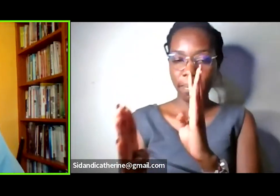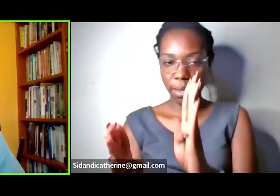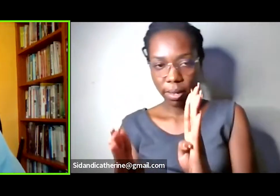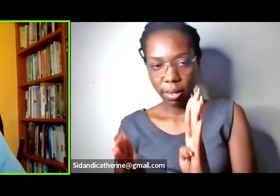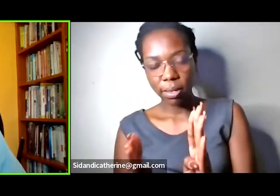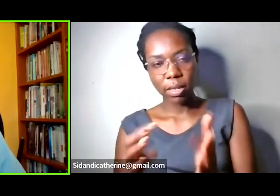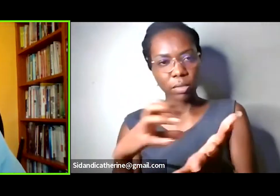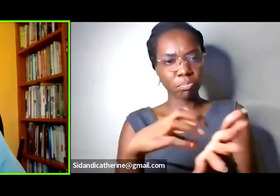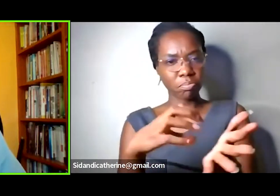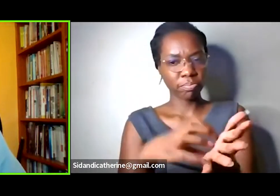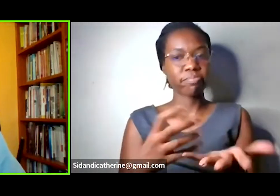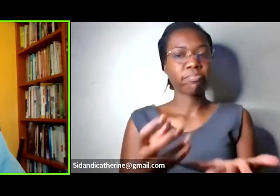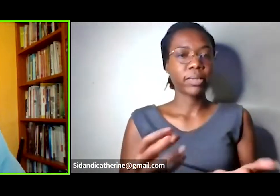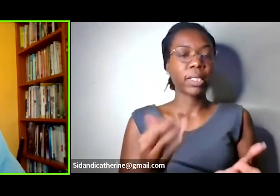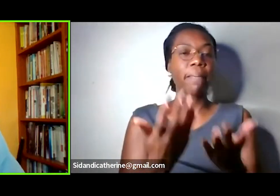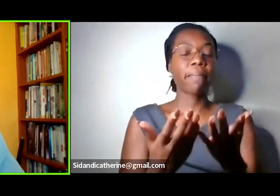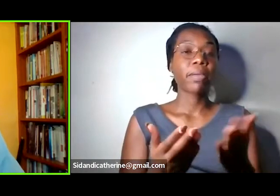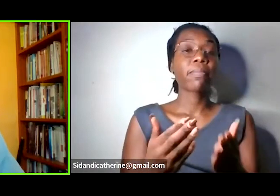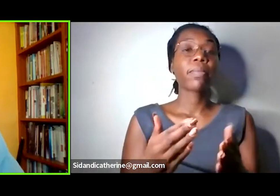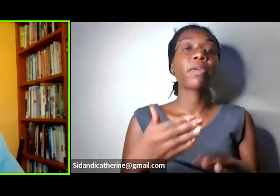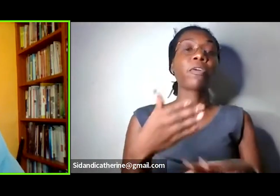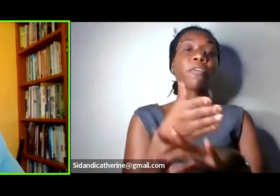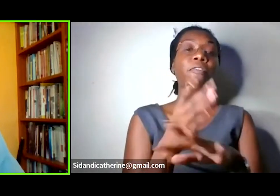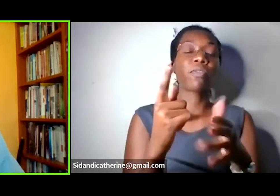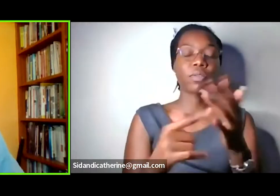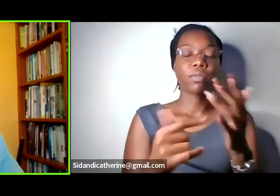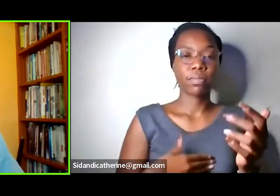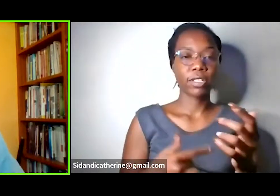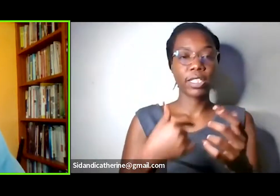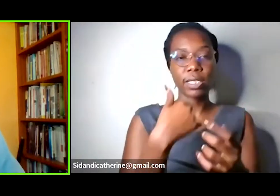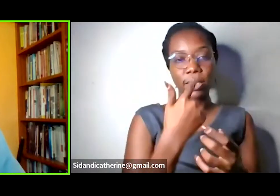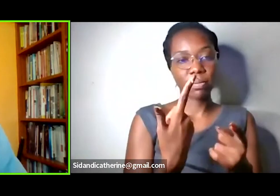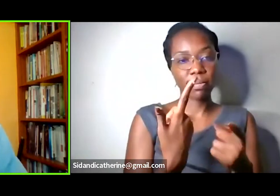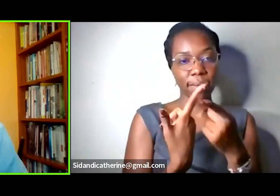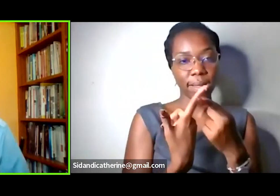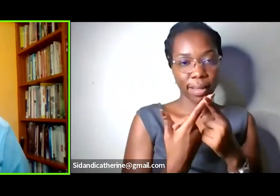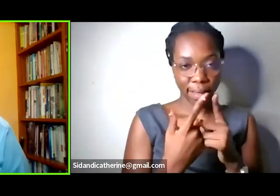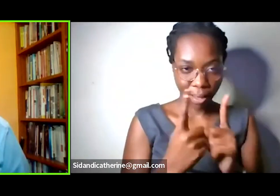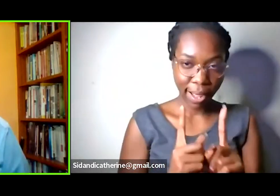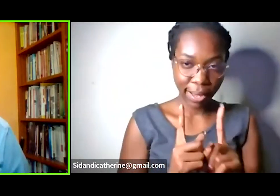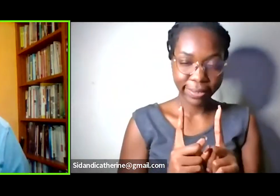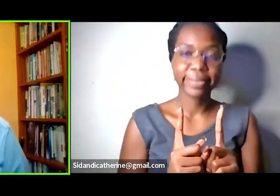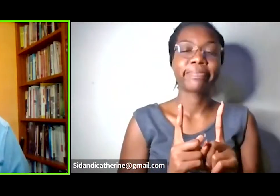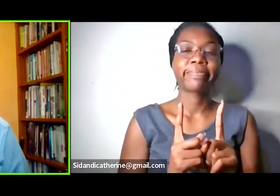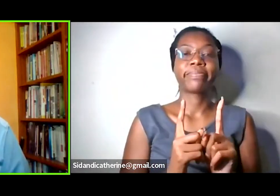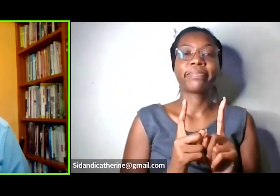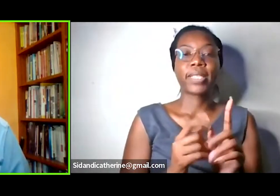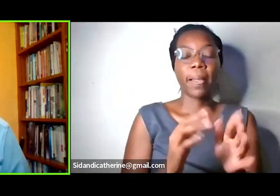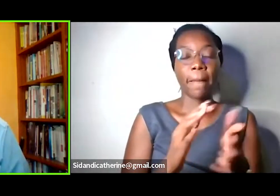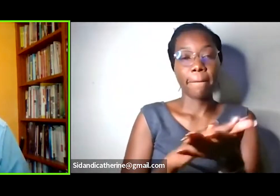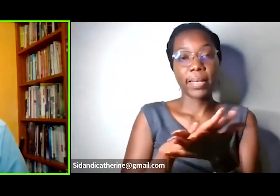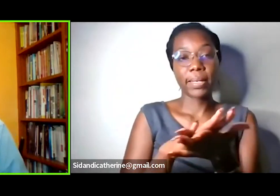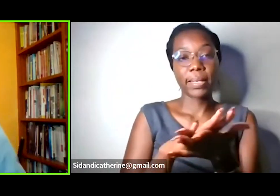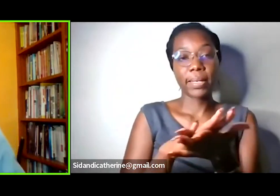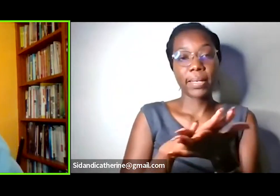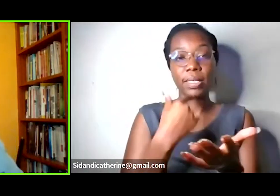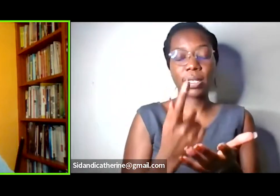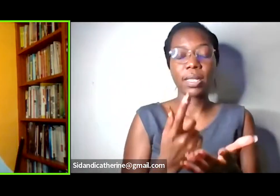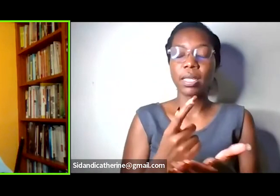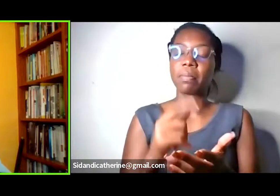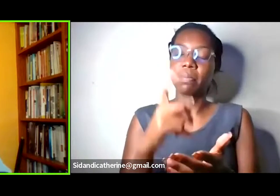let's say the products are equal, it is the person who has better engagement that comes from better